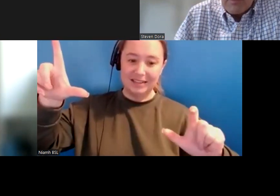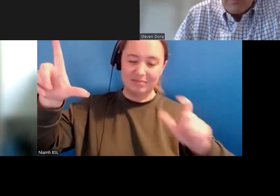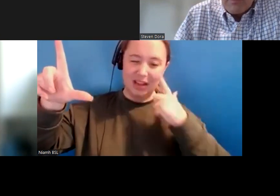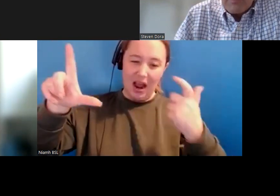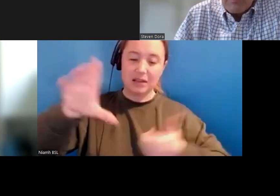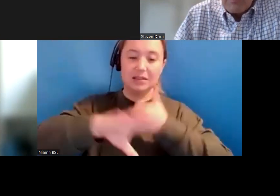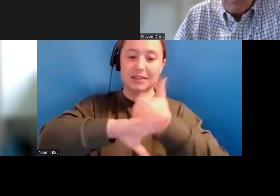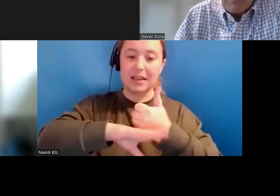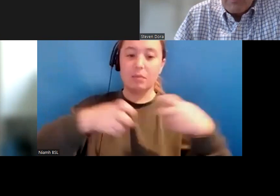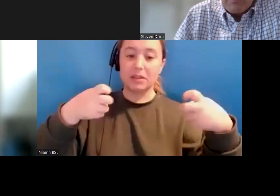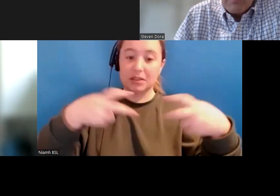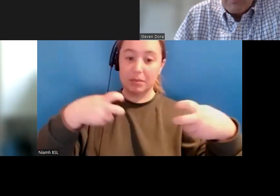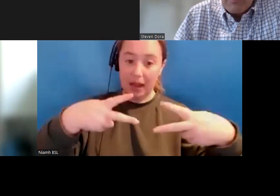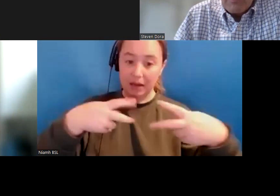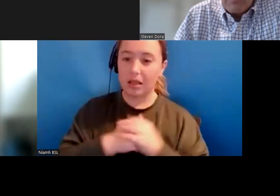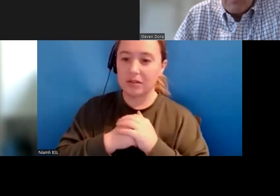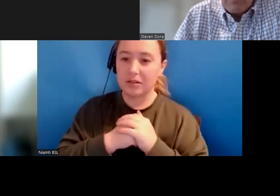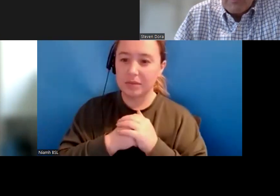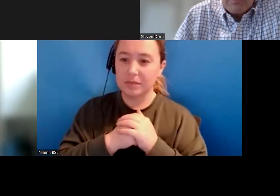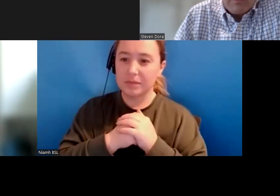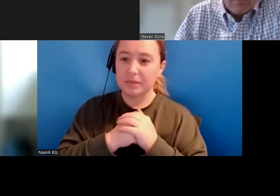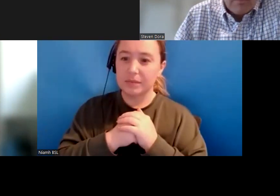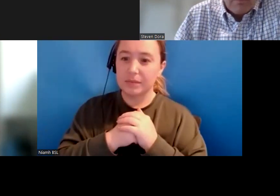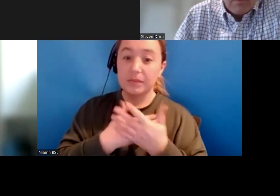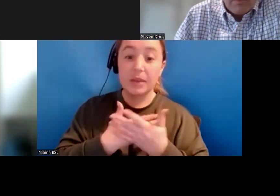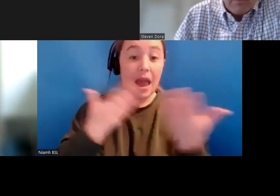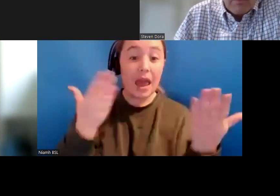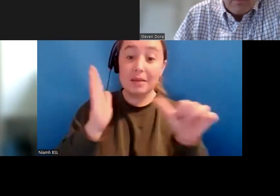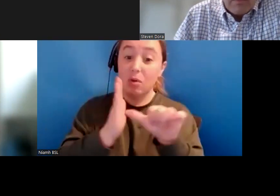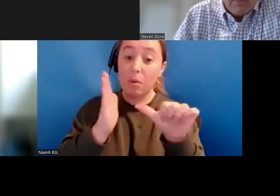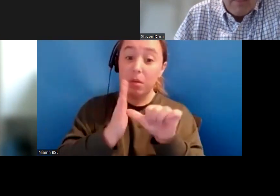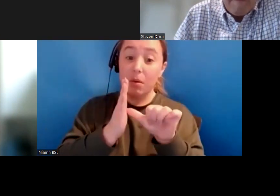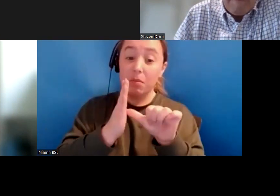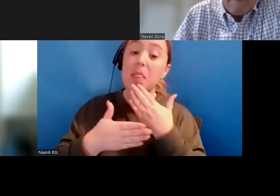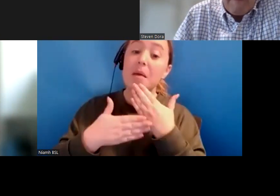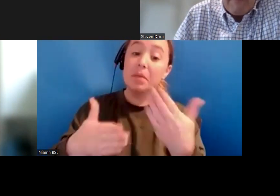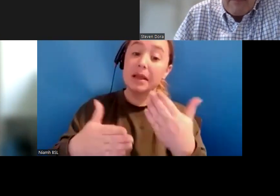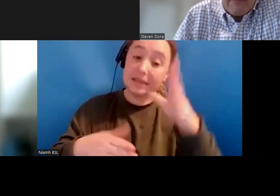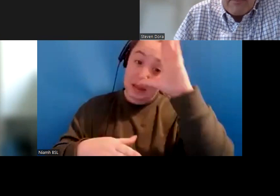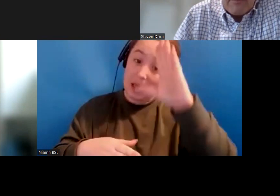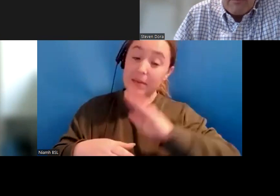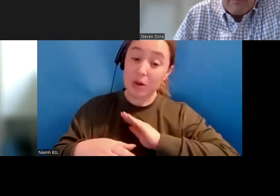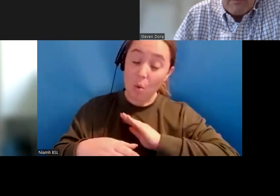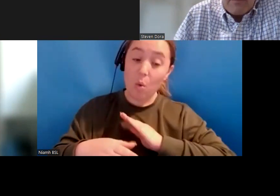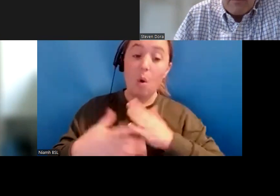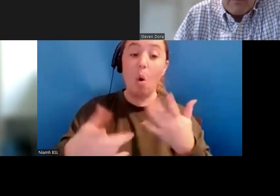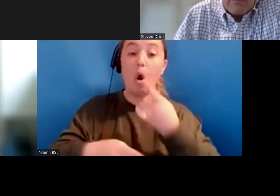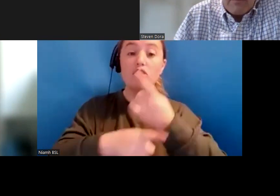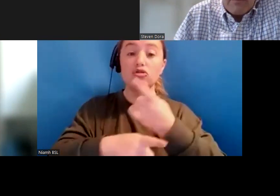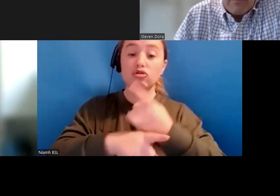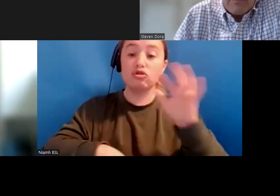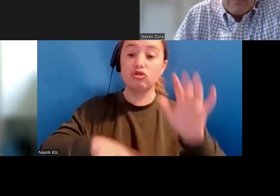If you encounter any problems or any technical difficulties, please just raise your hands or to put it in the chat function and we'll help you as best we